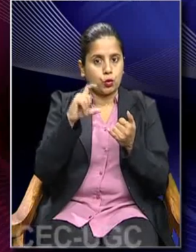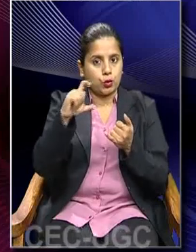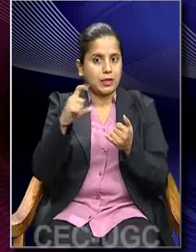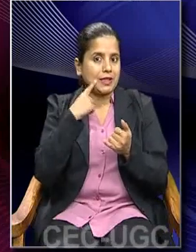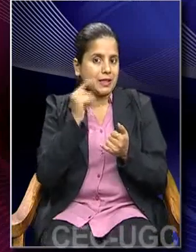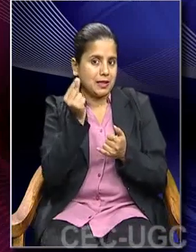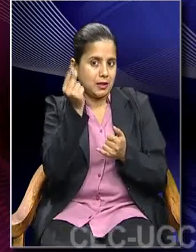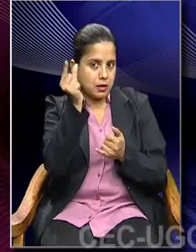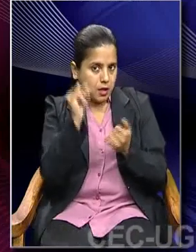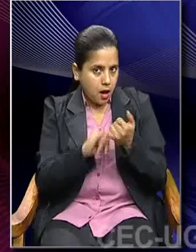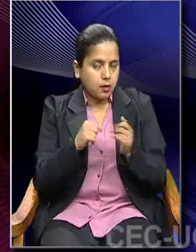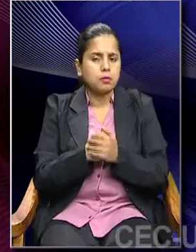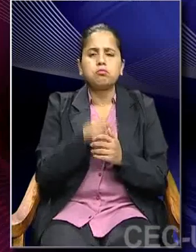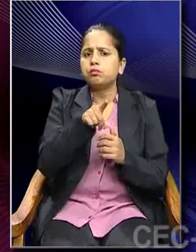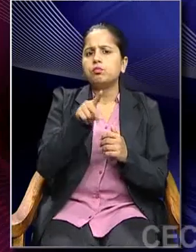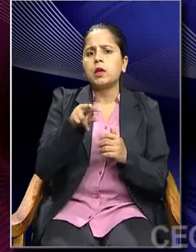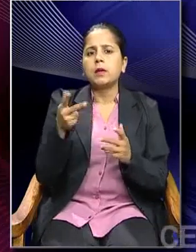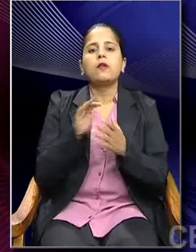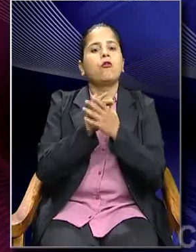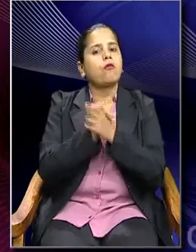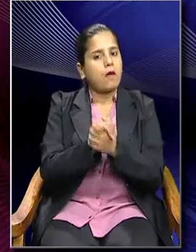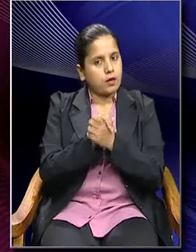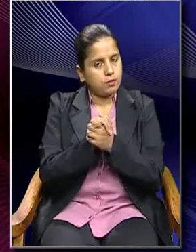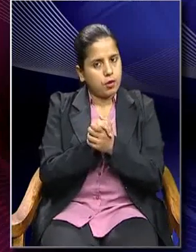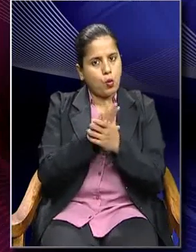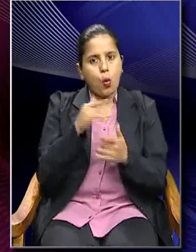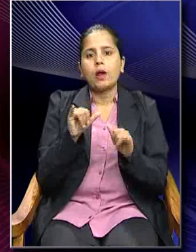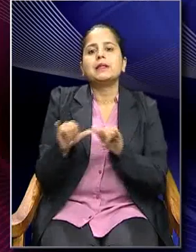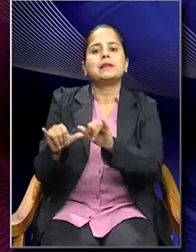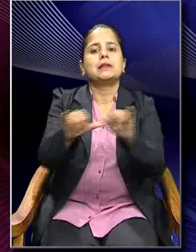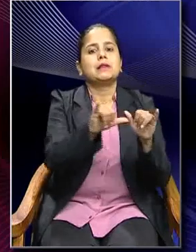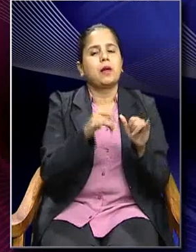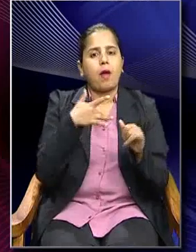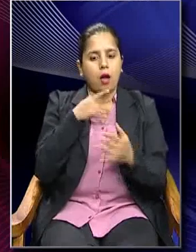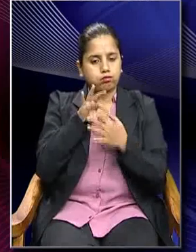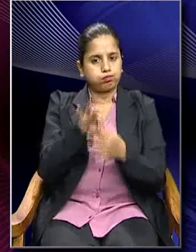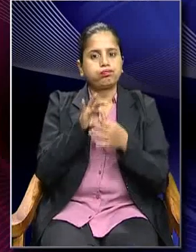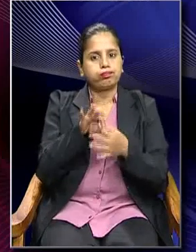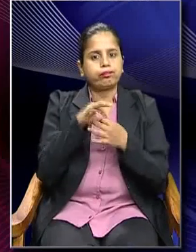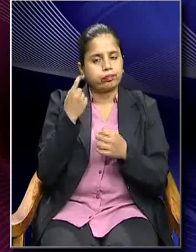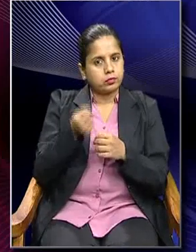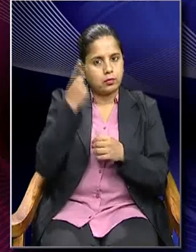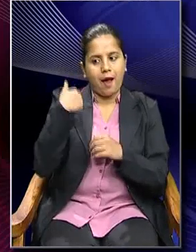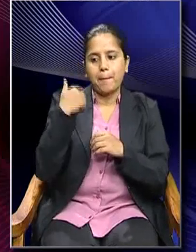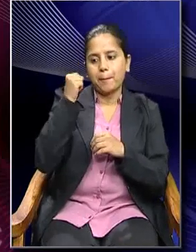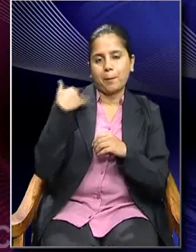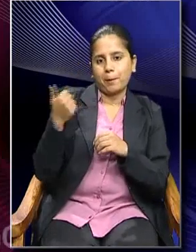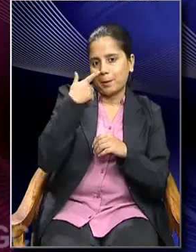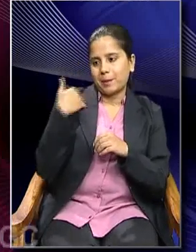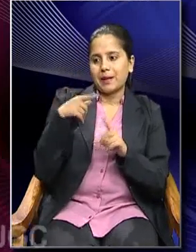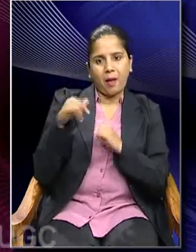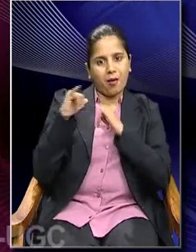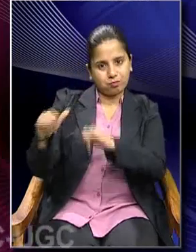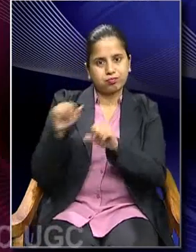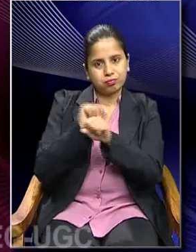S-O-C-I-U-S, which means friendship or common companionship. A society is a